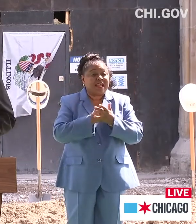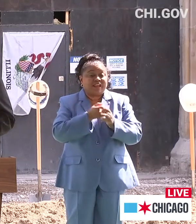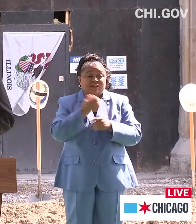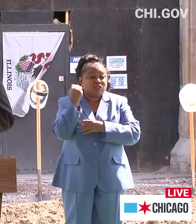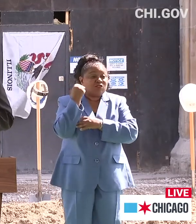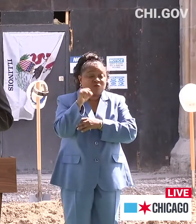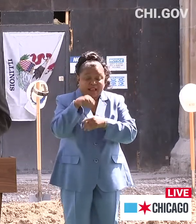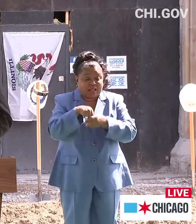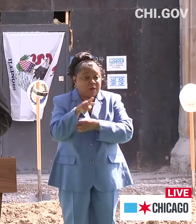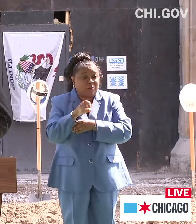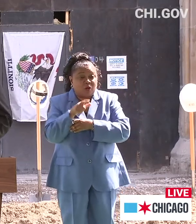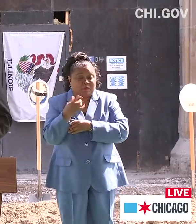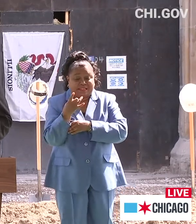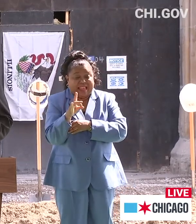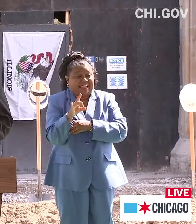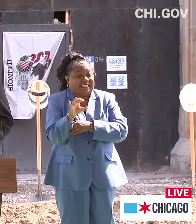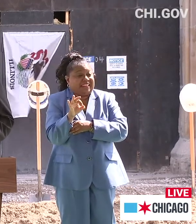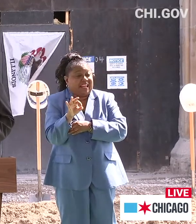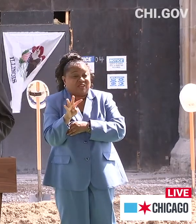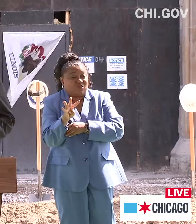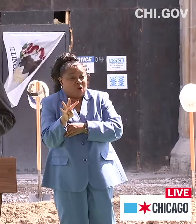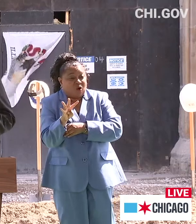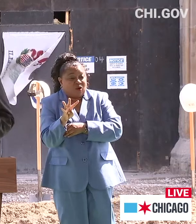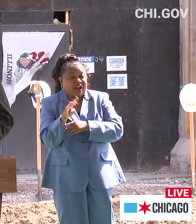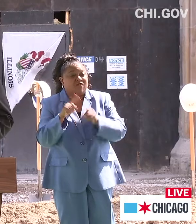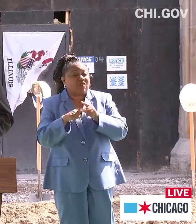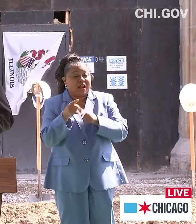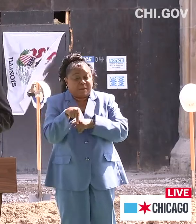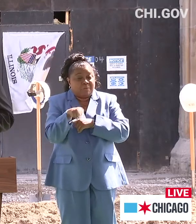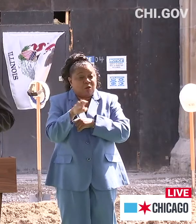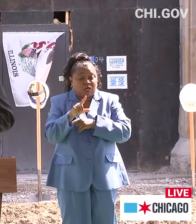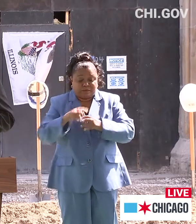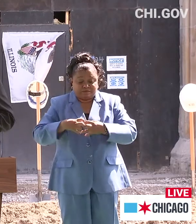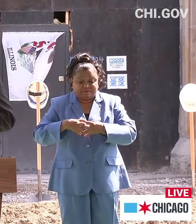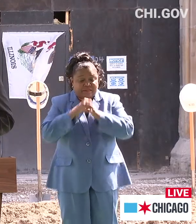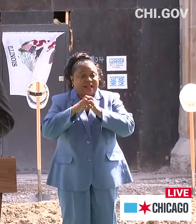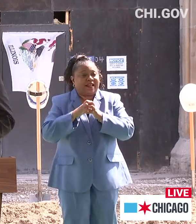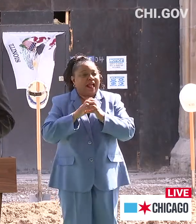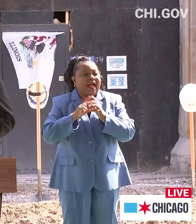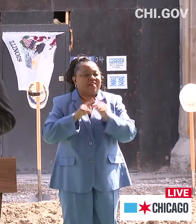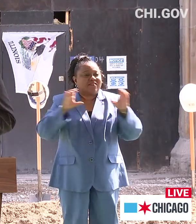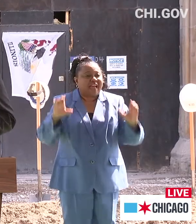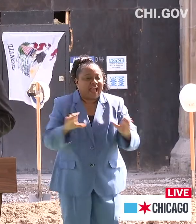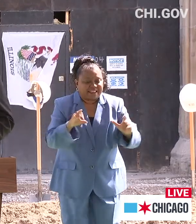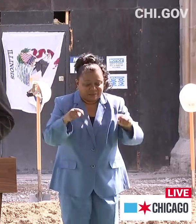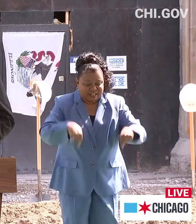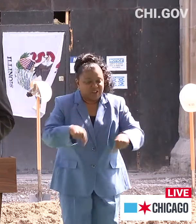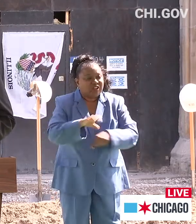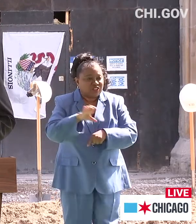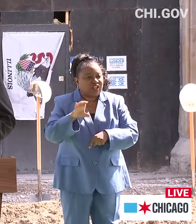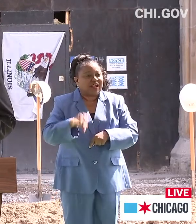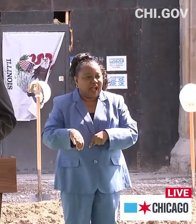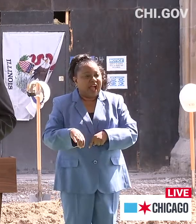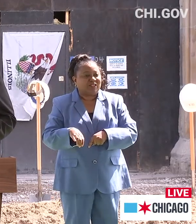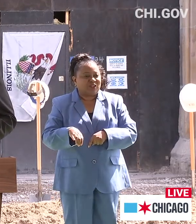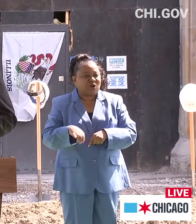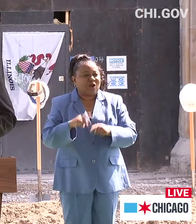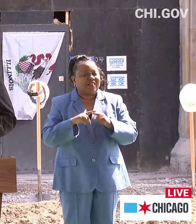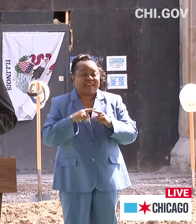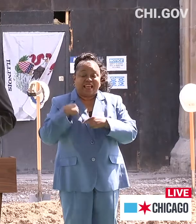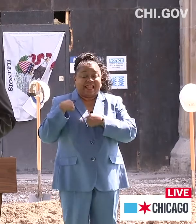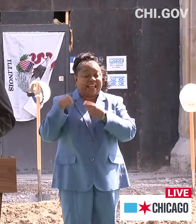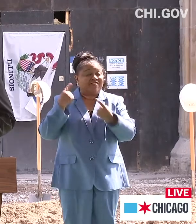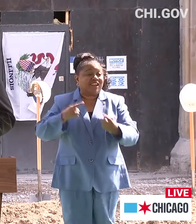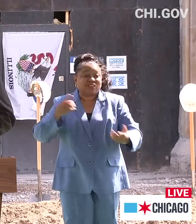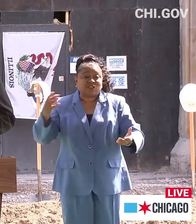at Pullman in 1894, out of Pullman emerged a level of activism here in Chicago that